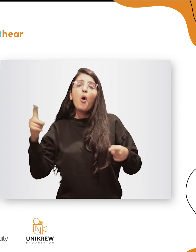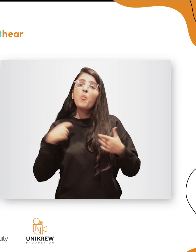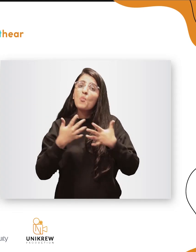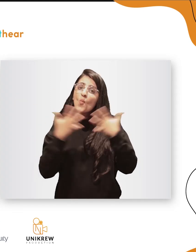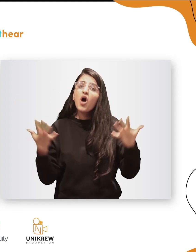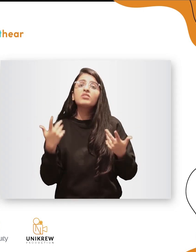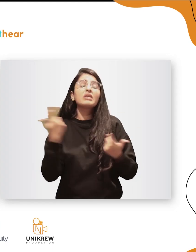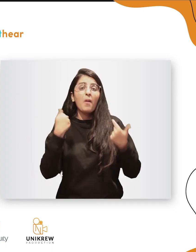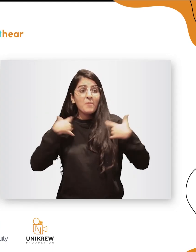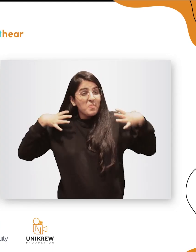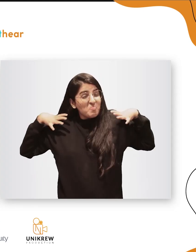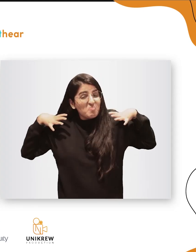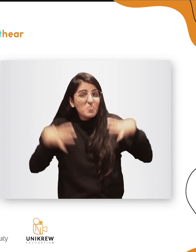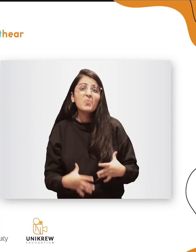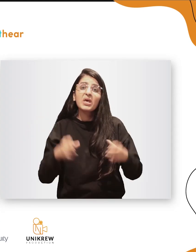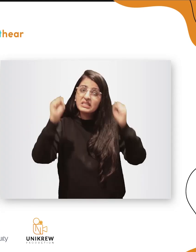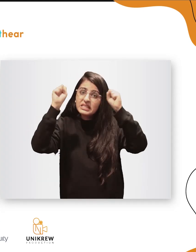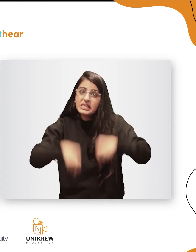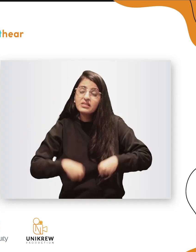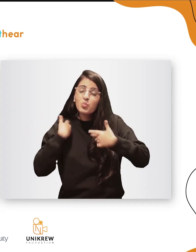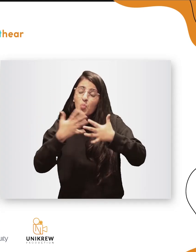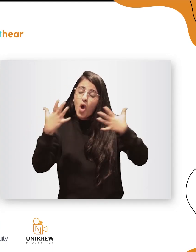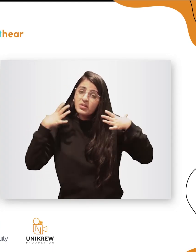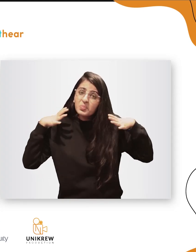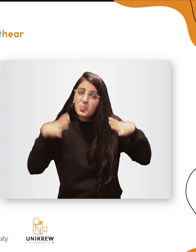say that we've done a lot for